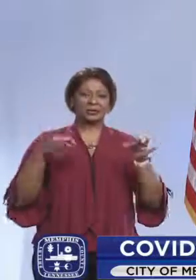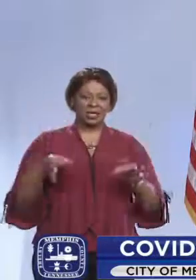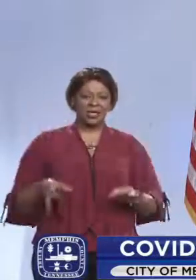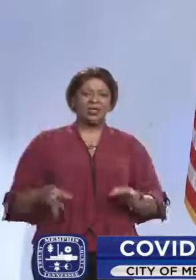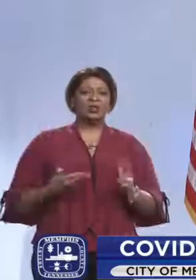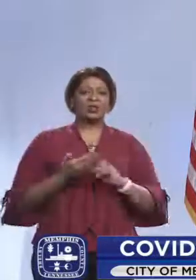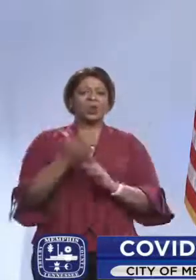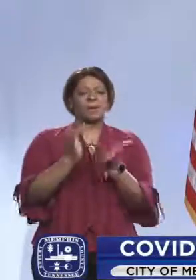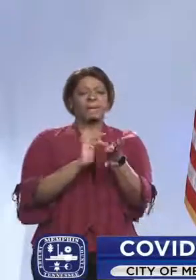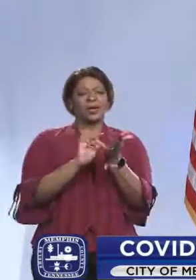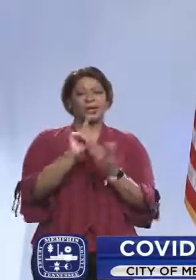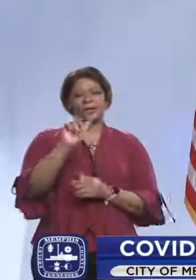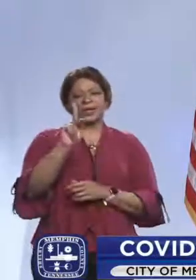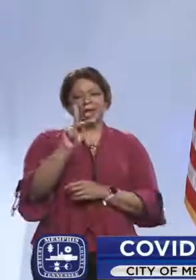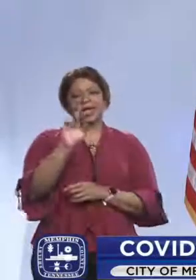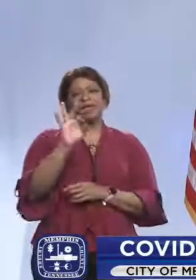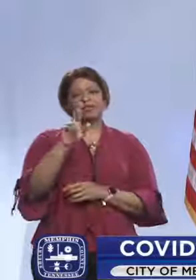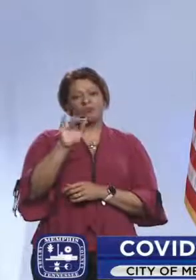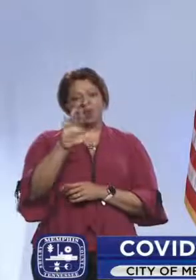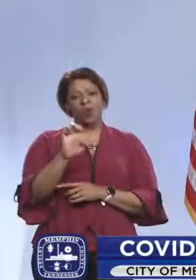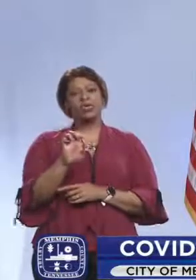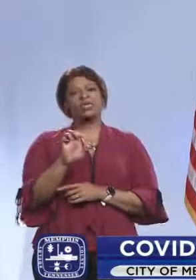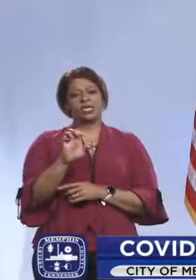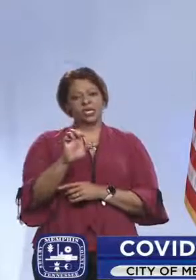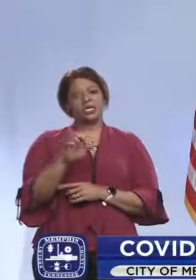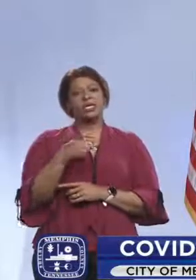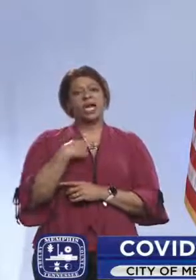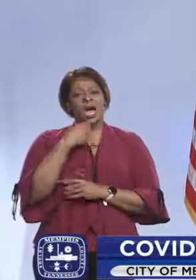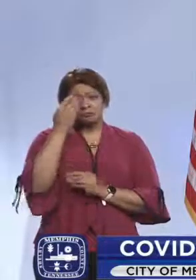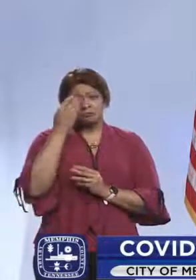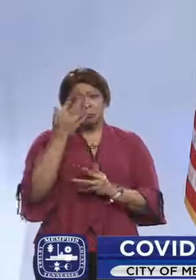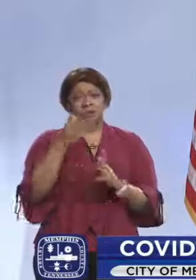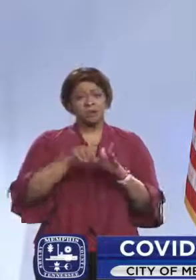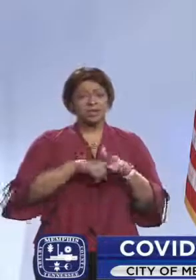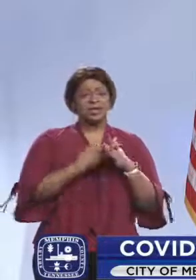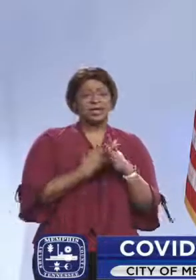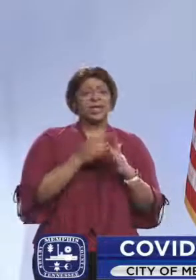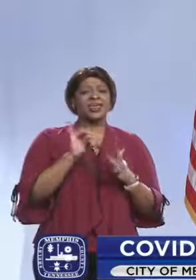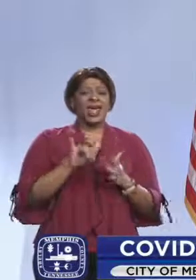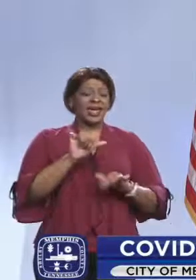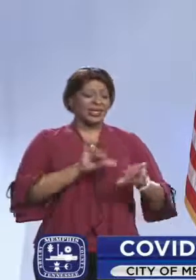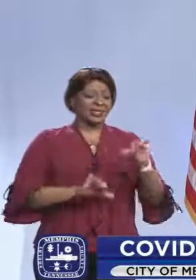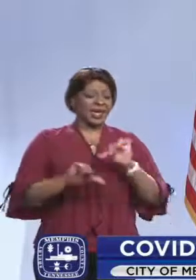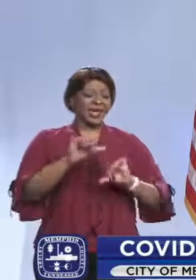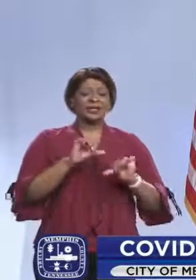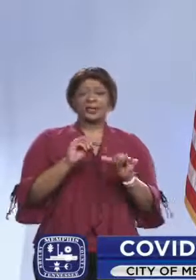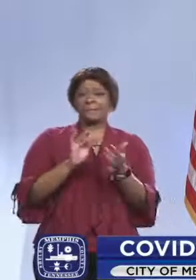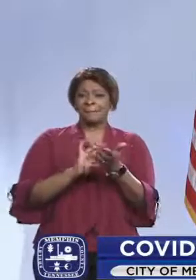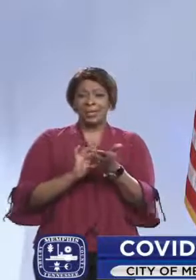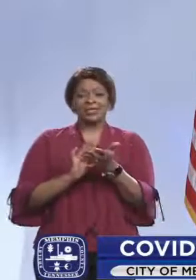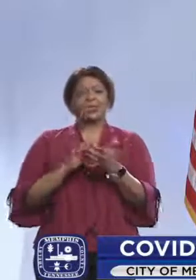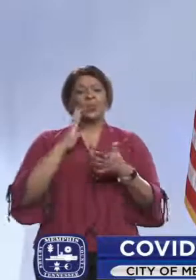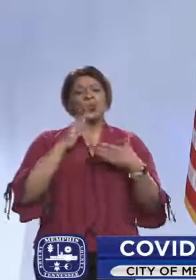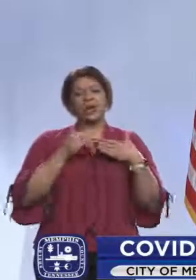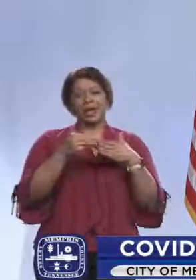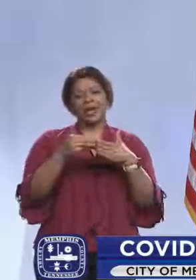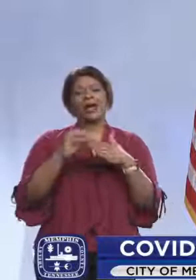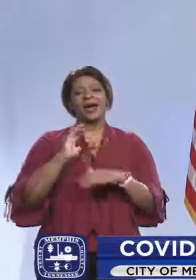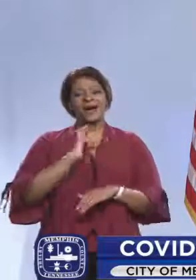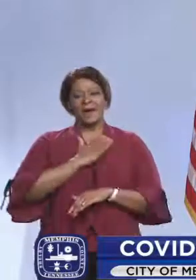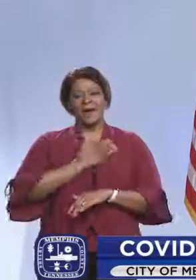our medical task force. I told you from the very beginning that science and medicine will guide our